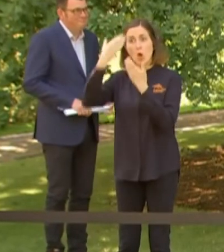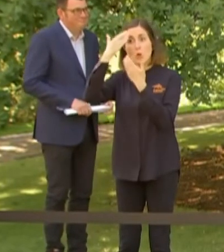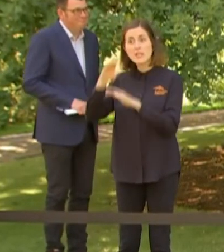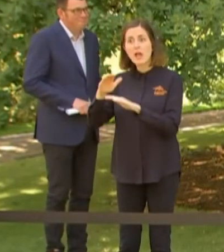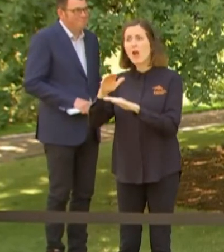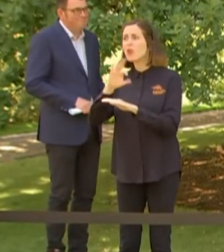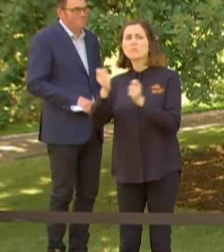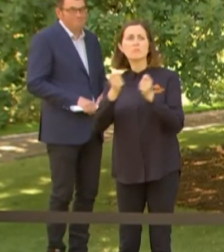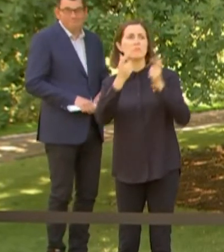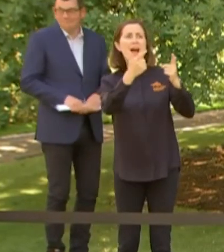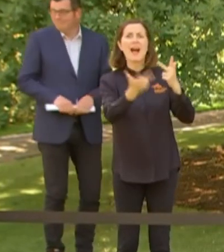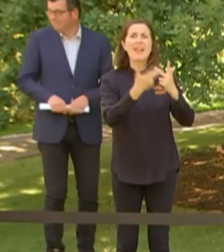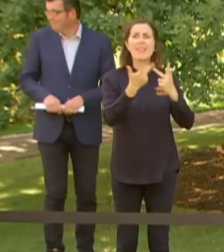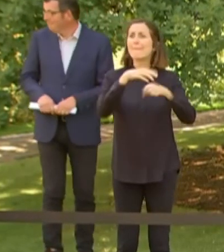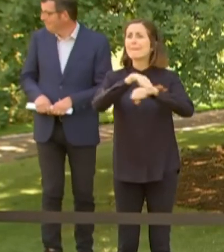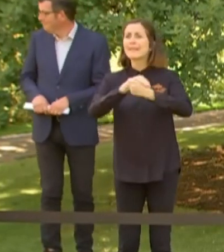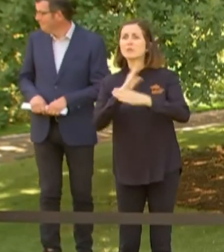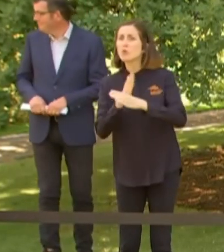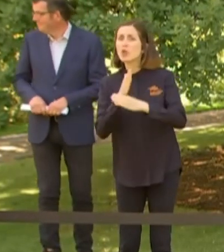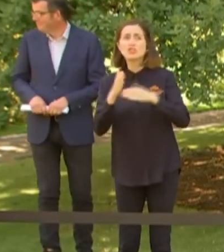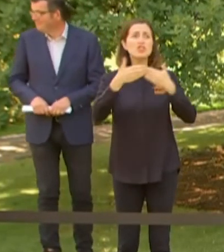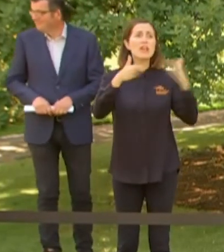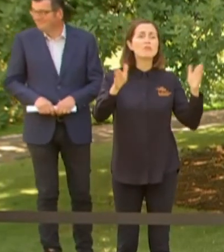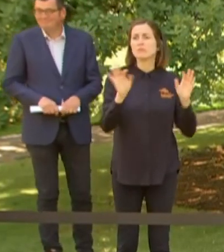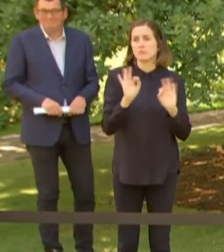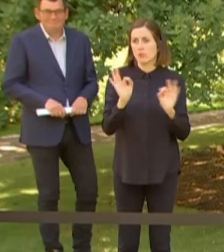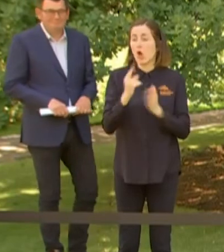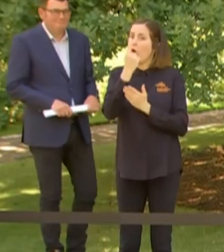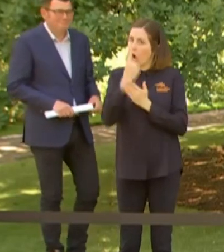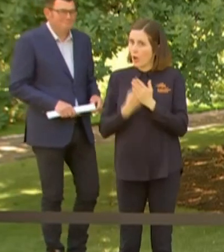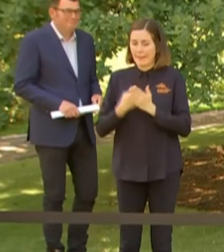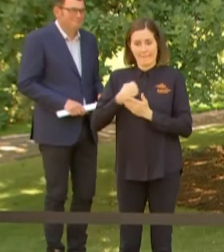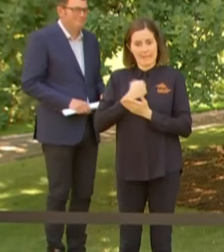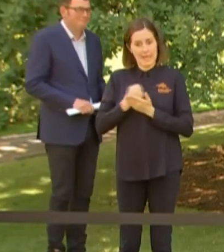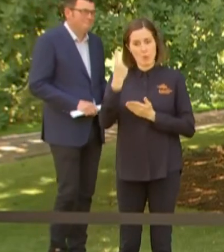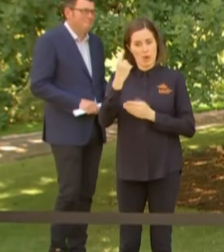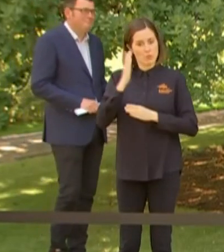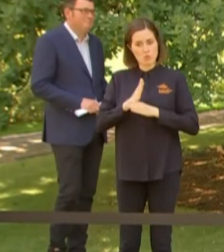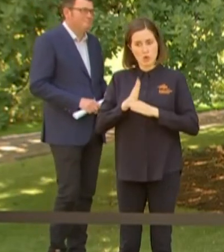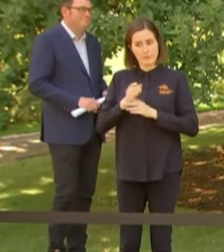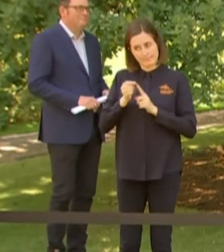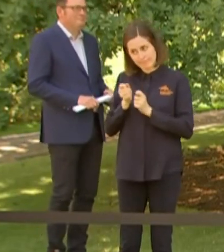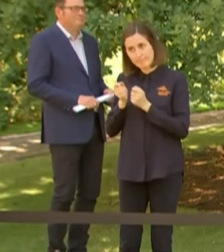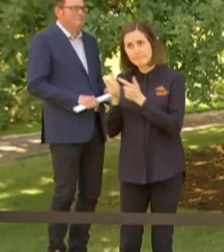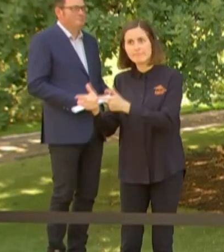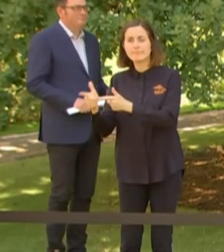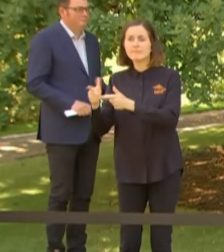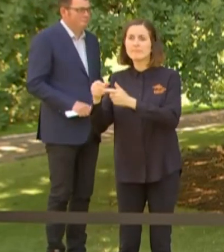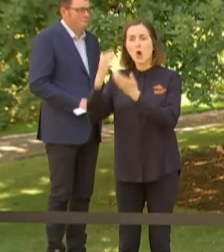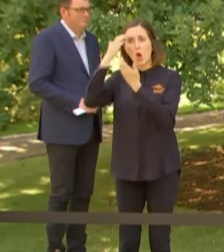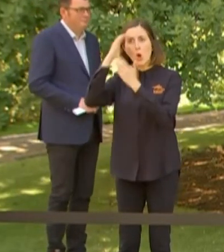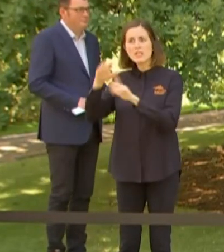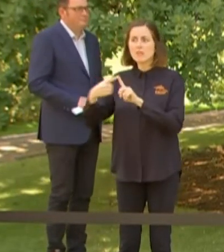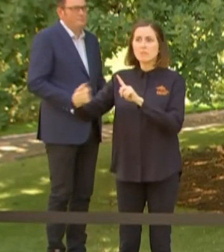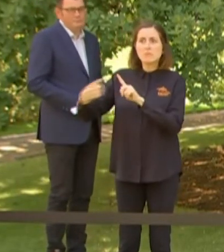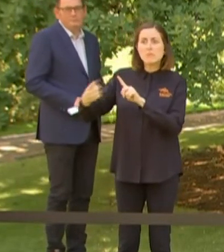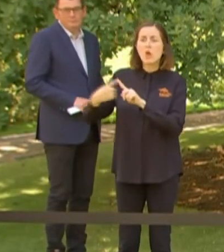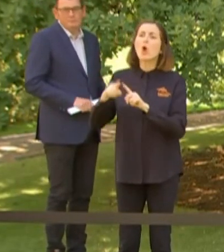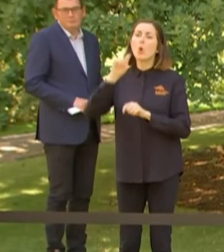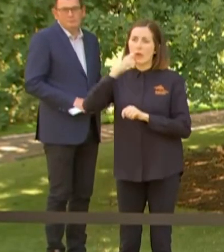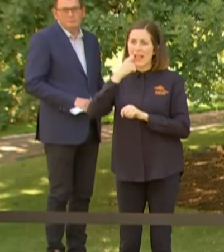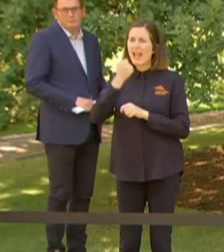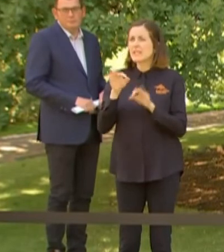any other general duties or other jobs. The only thing that will be required to do is training for their weapon